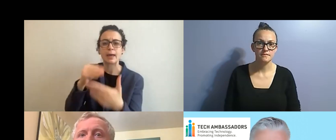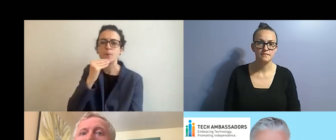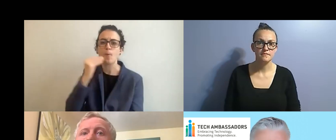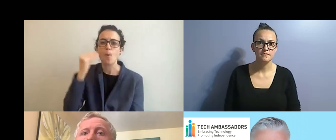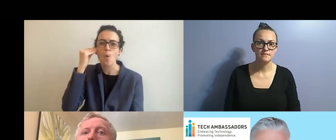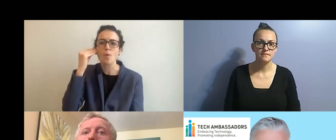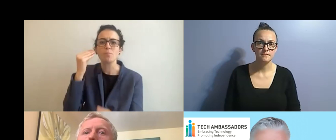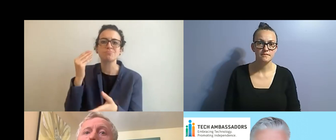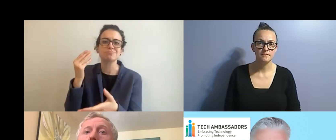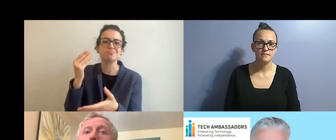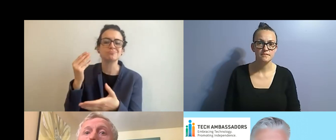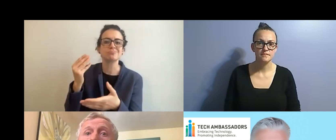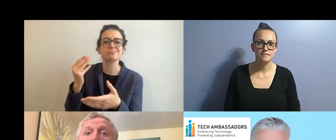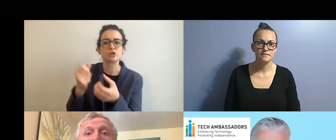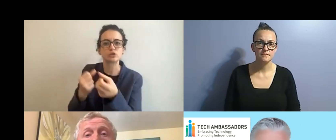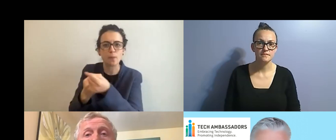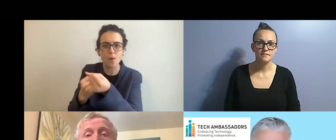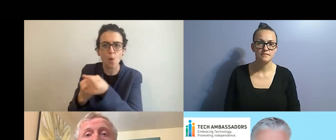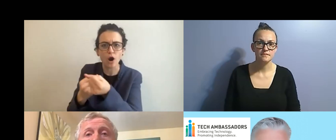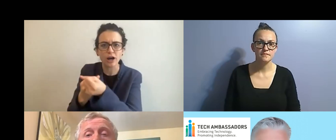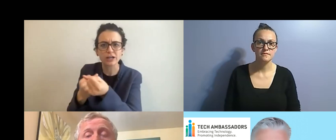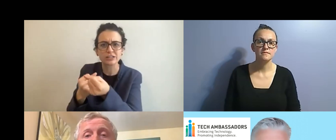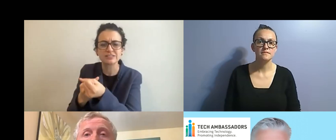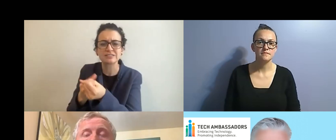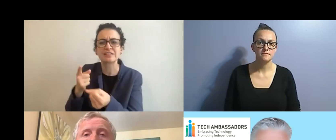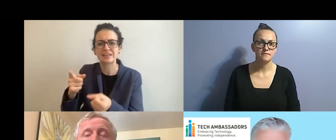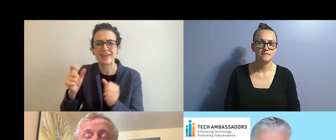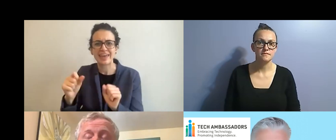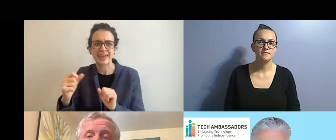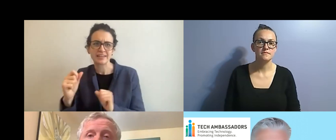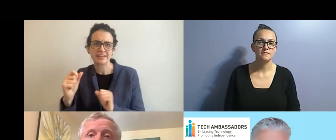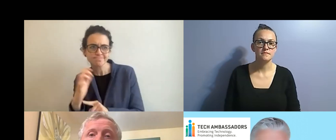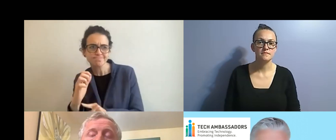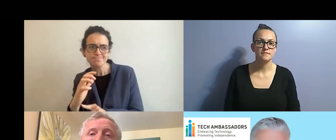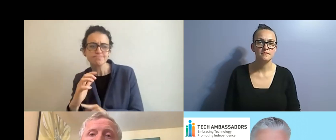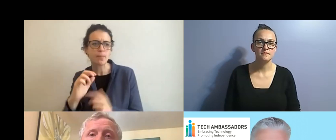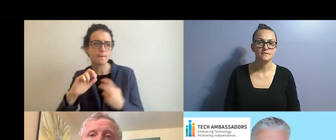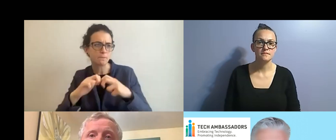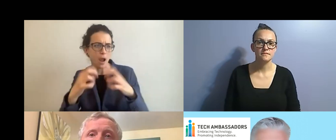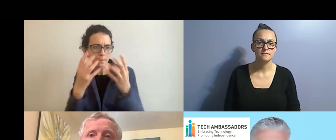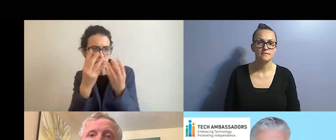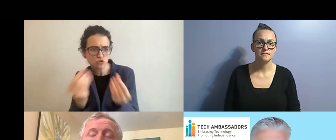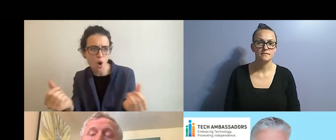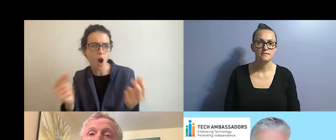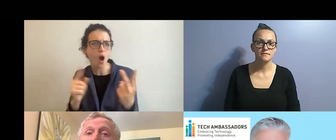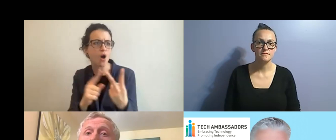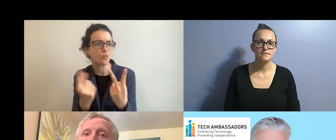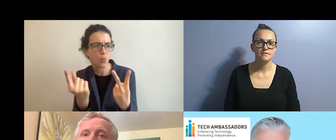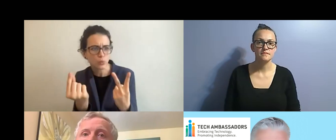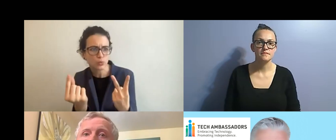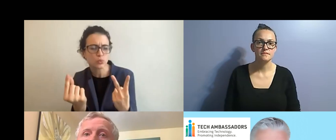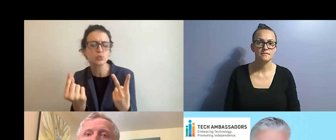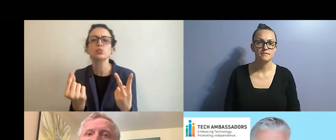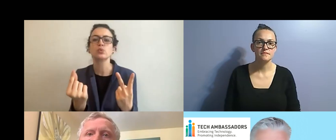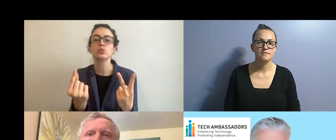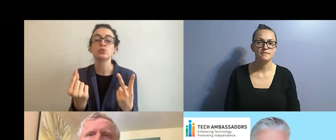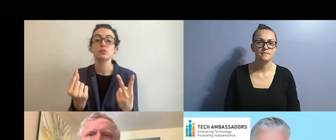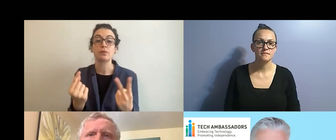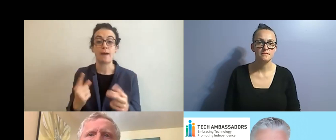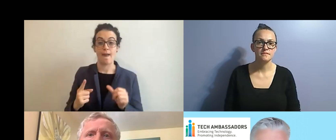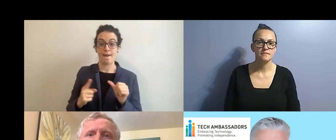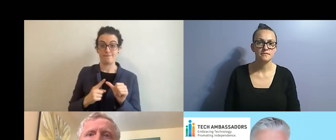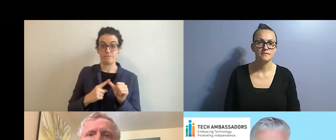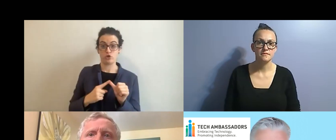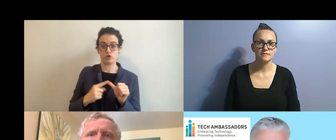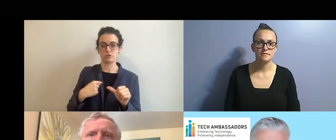things happening and help me make good decisions on doing that. I was nervous in